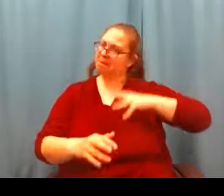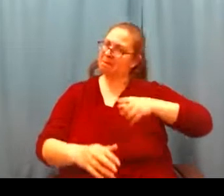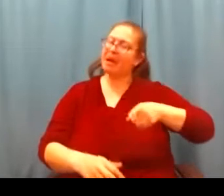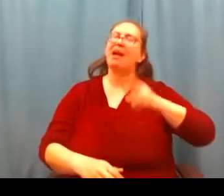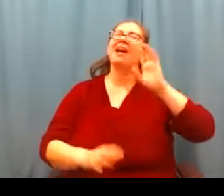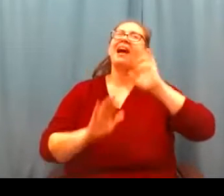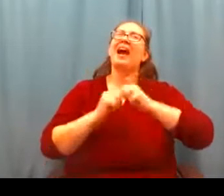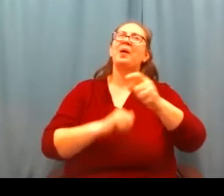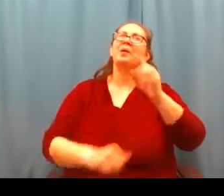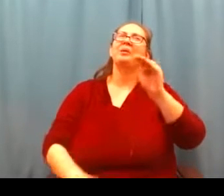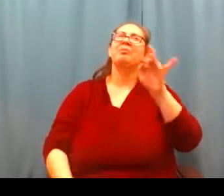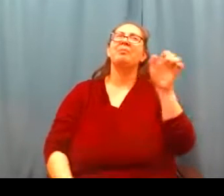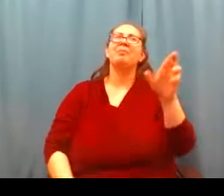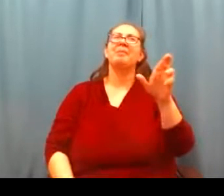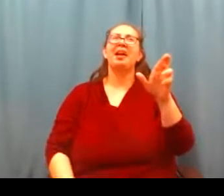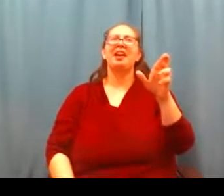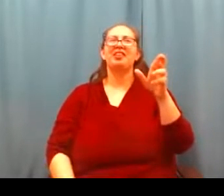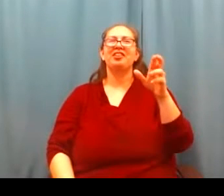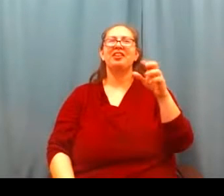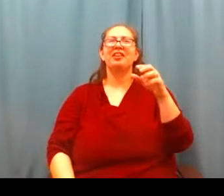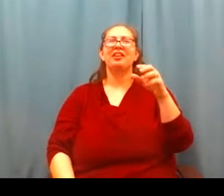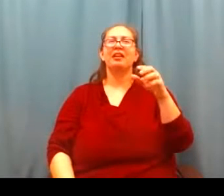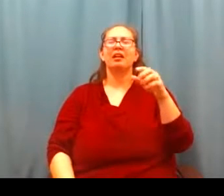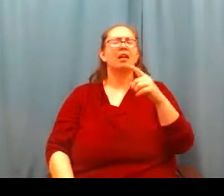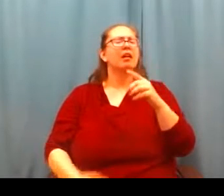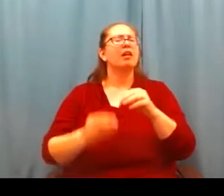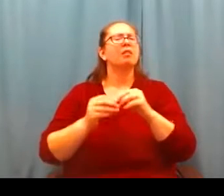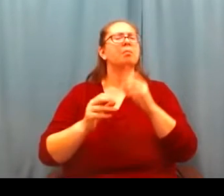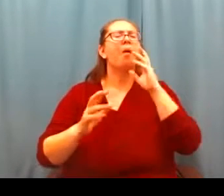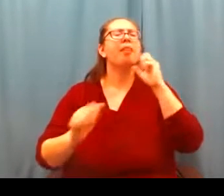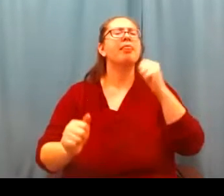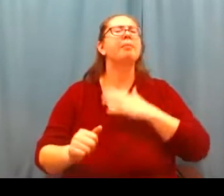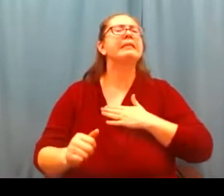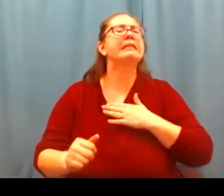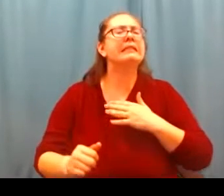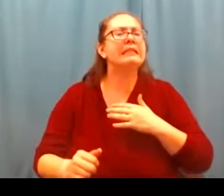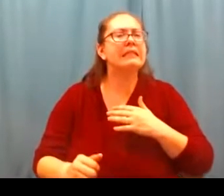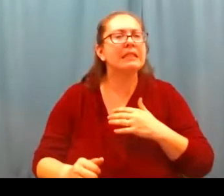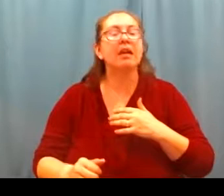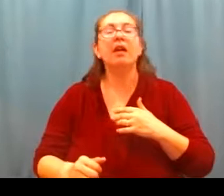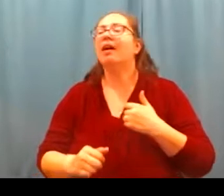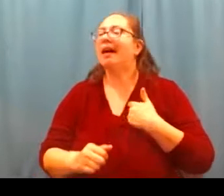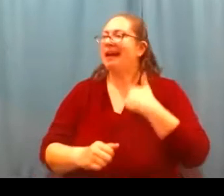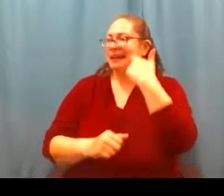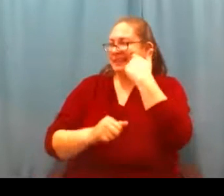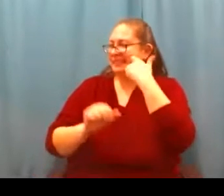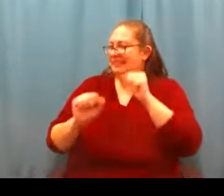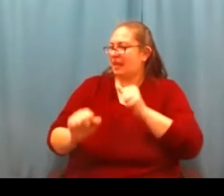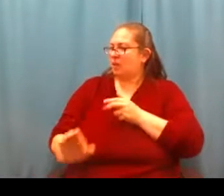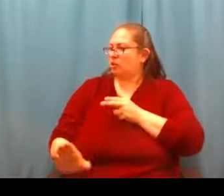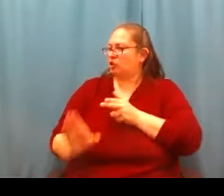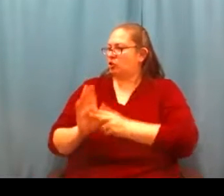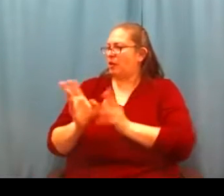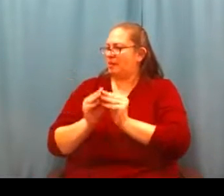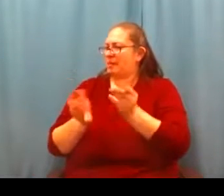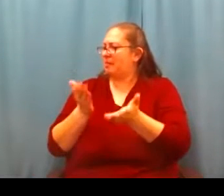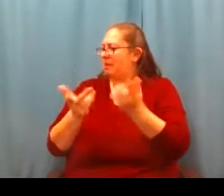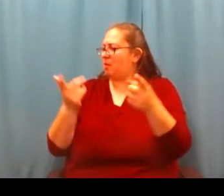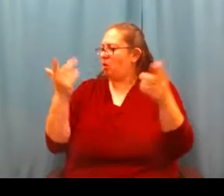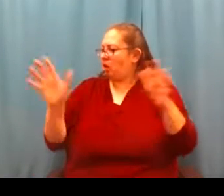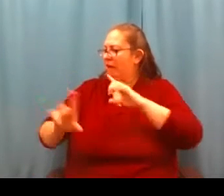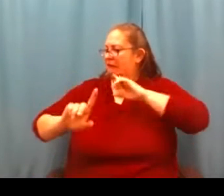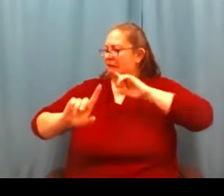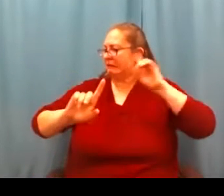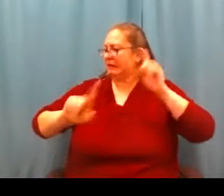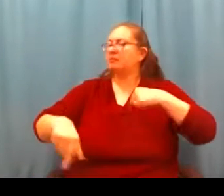Mayor? Thank you for taking. I'm good. Speak up just a little. I was just able to join the meeting, so you may have already answered this question. I'm a